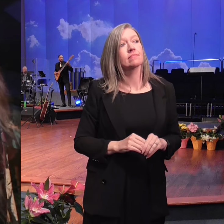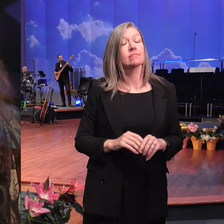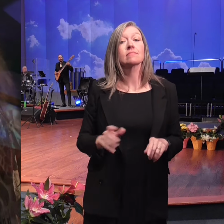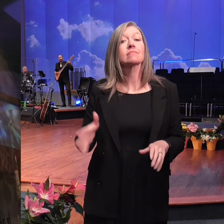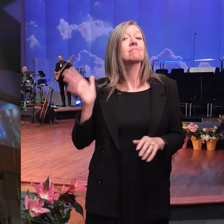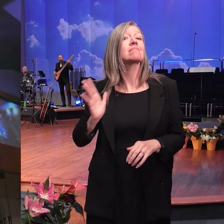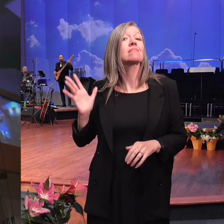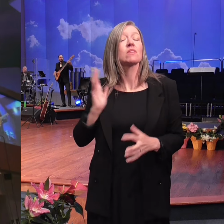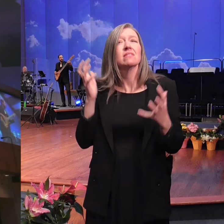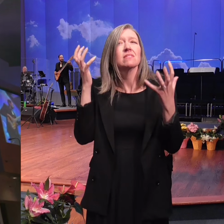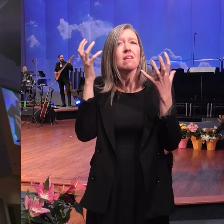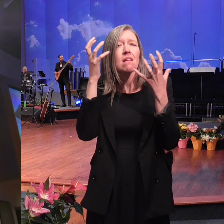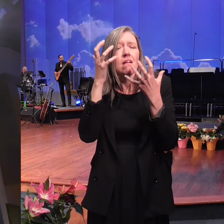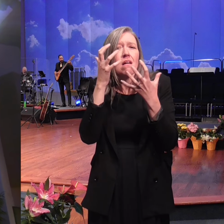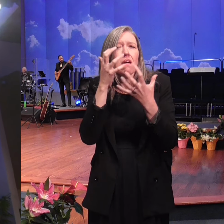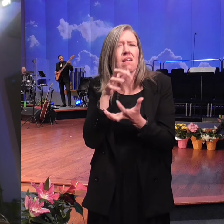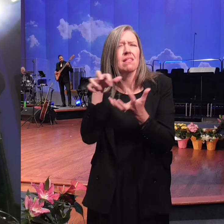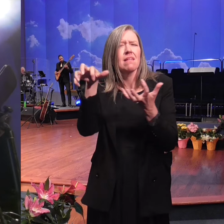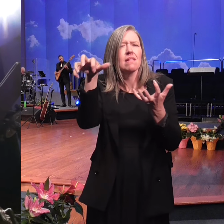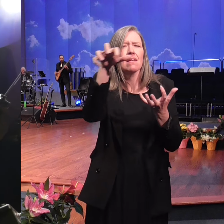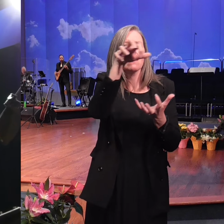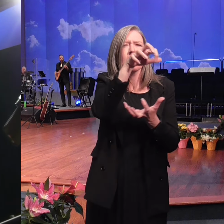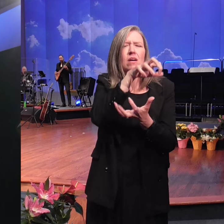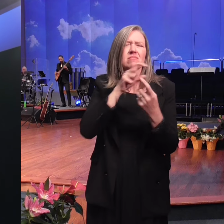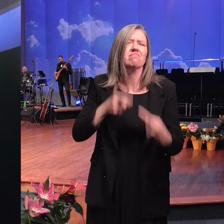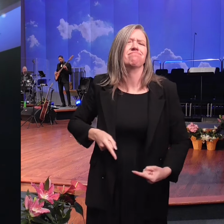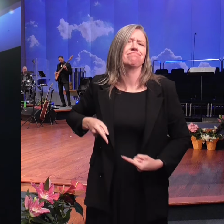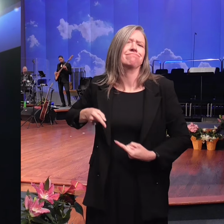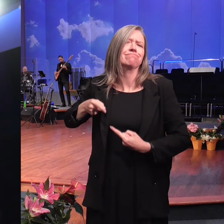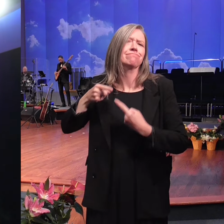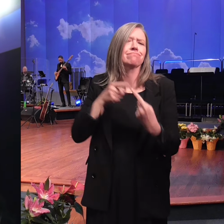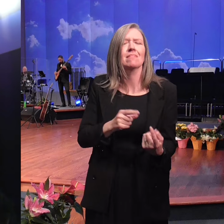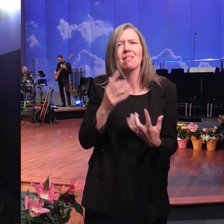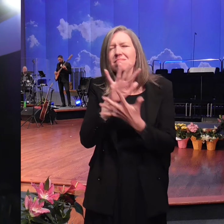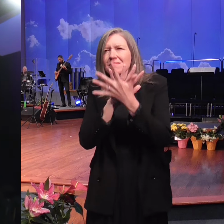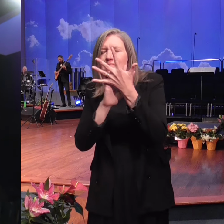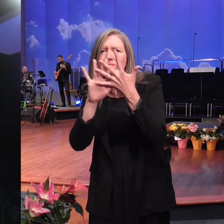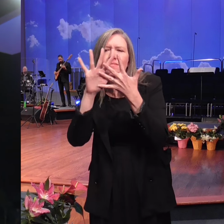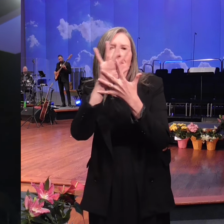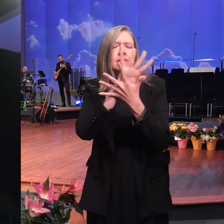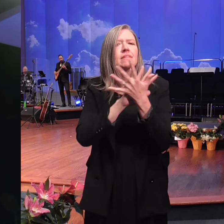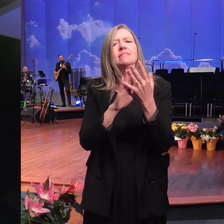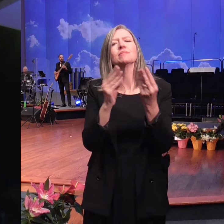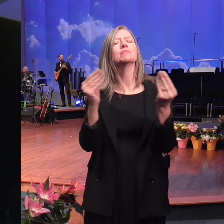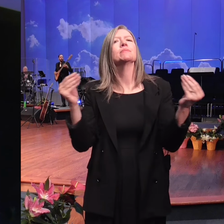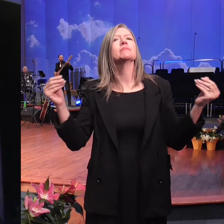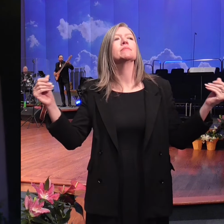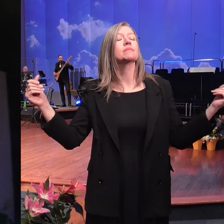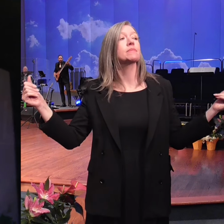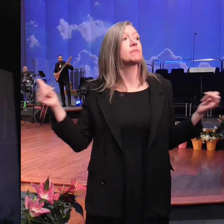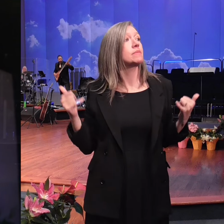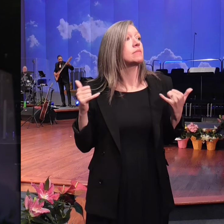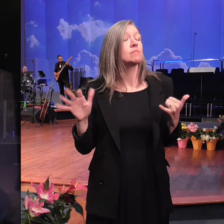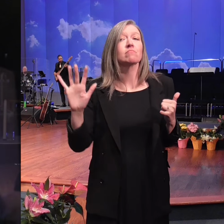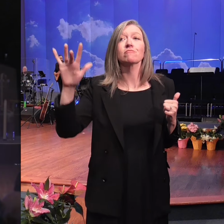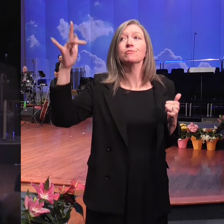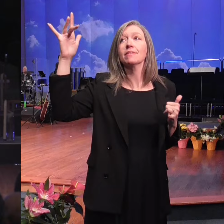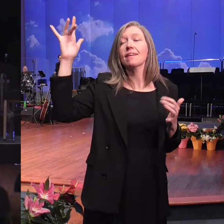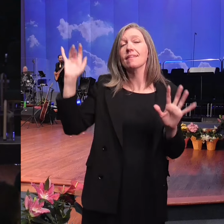Gone are the dark clouds that had me blind. It's gonna be a